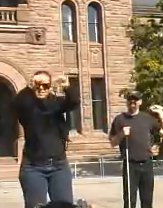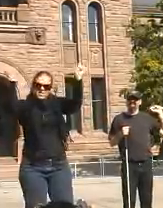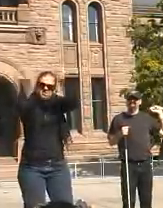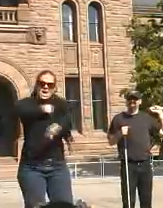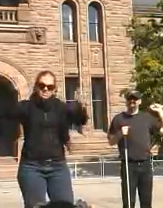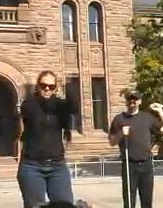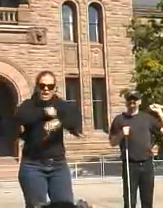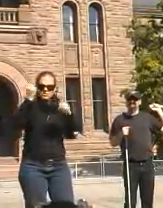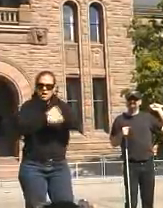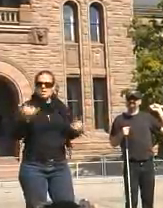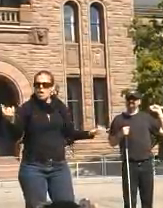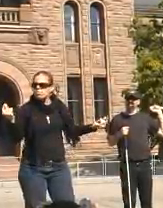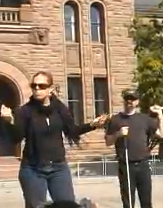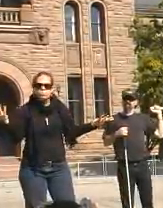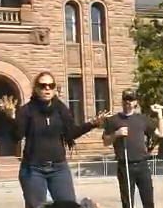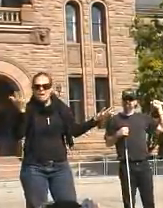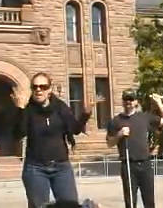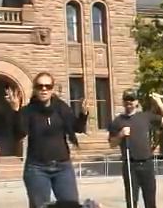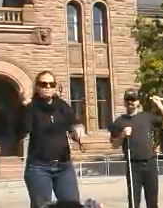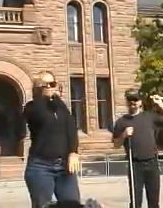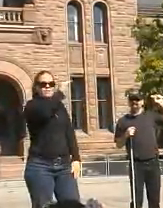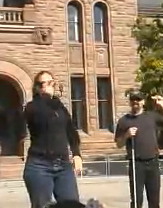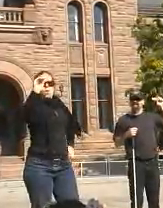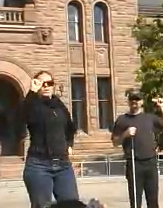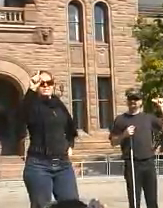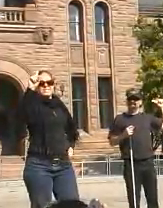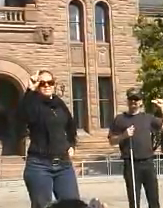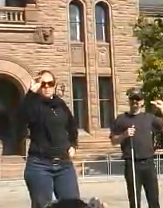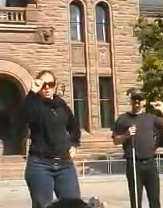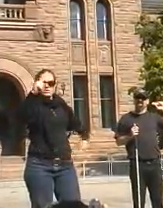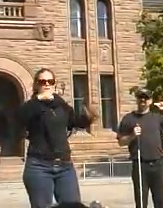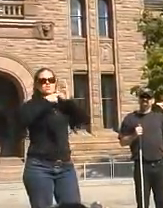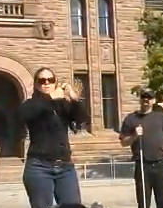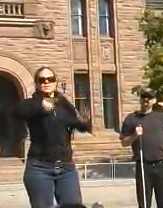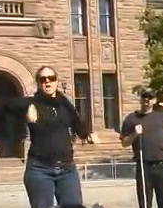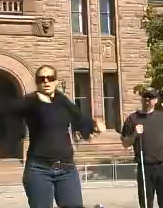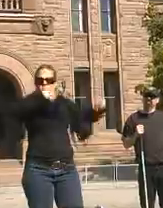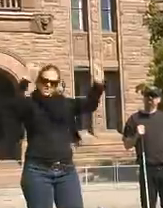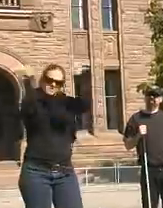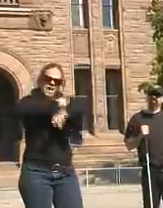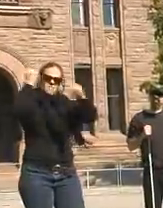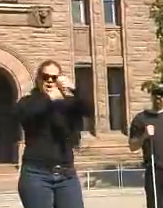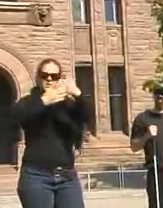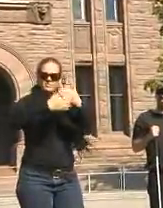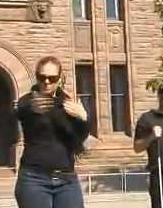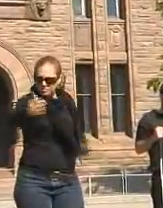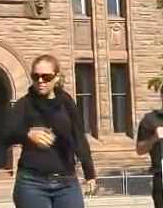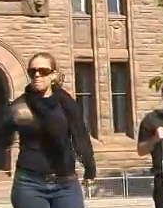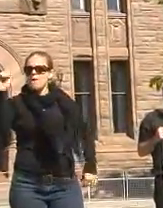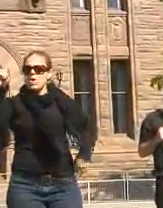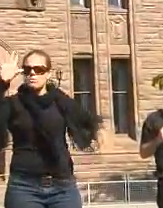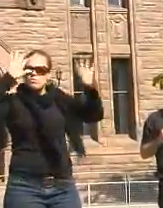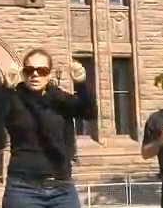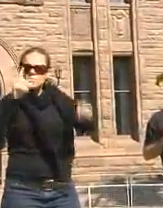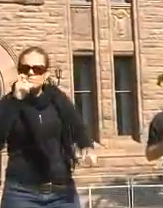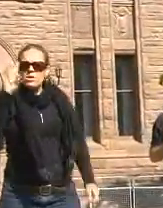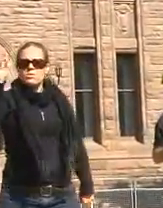sleep on this. We've started the fight, and it's going to continue. Contact the Ontario Association of the Deaf. Lend your support to